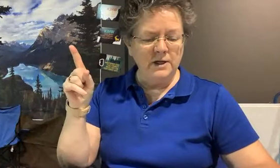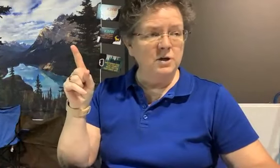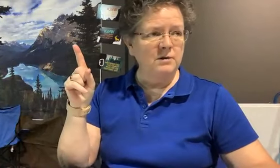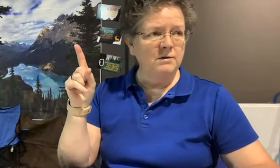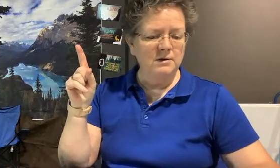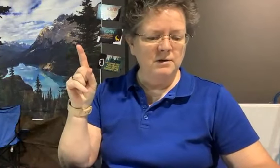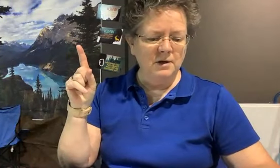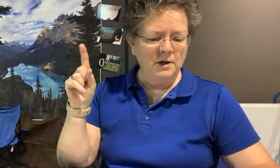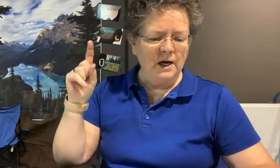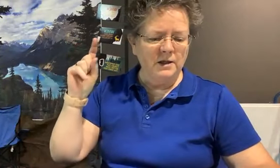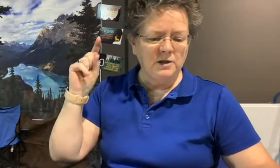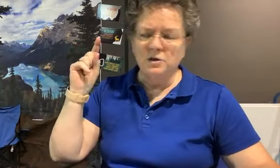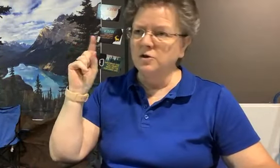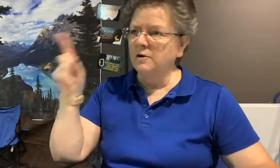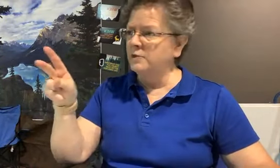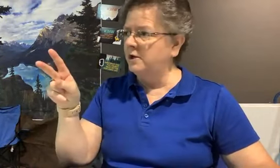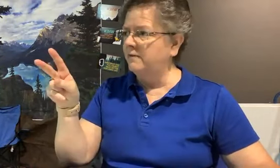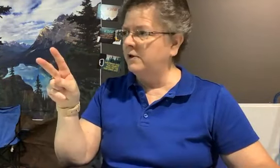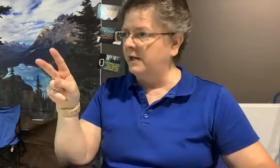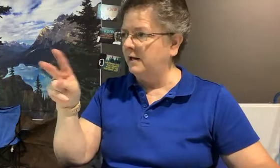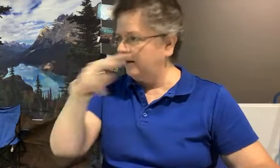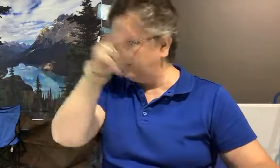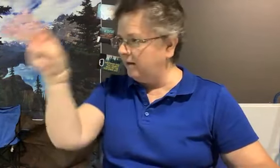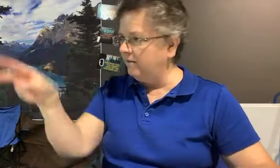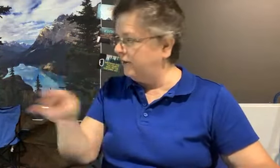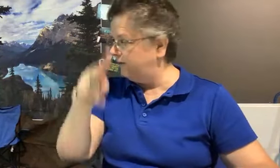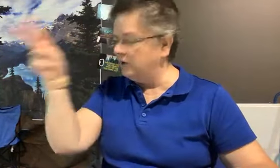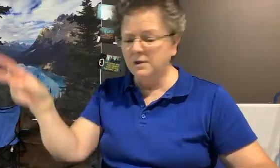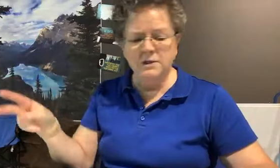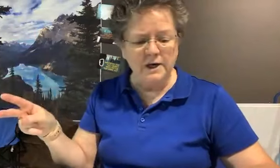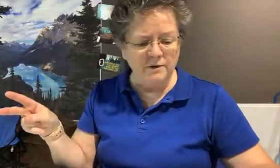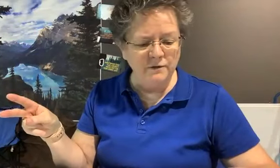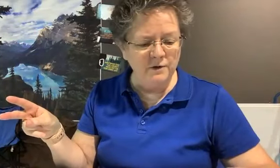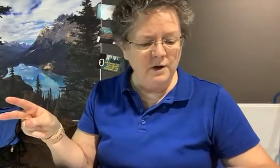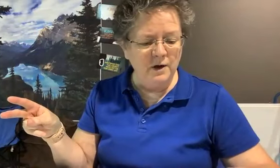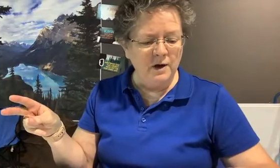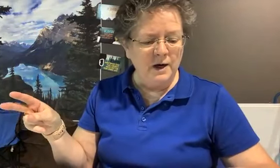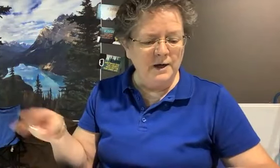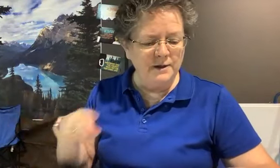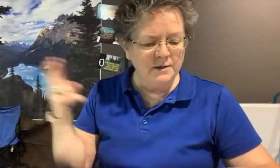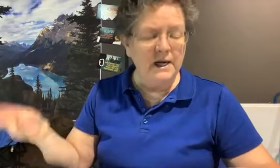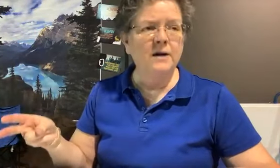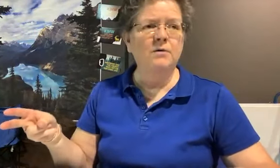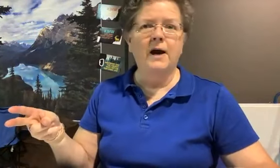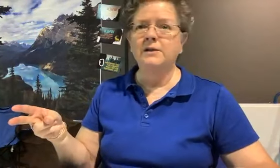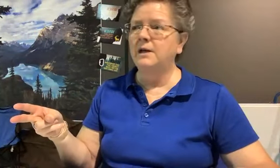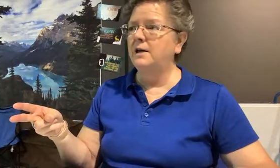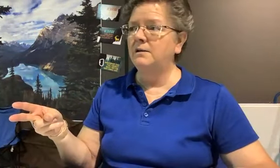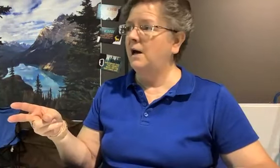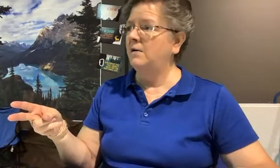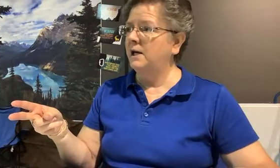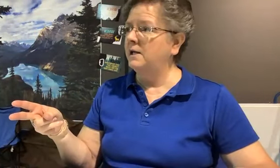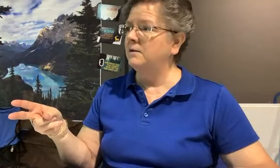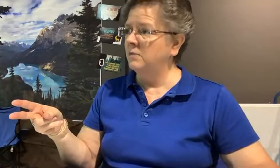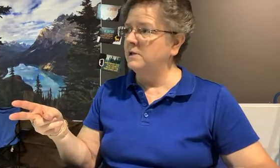Introduction. And then description of the thing, of the vision itself. And then Zechariah saying, I don't get it. What does it